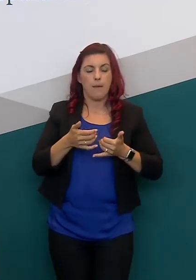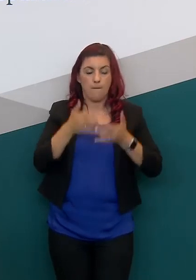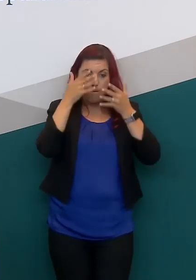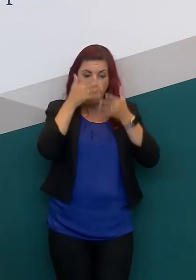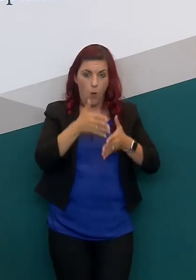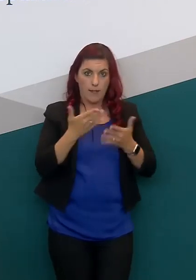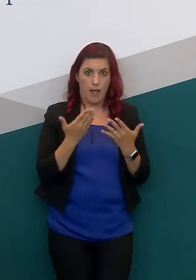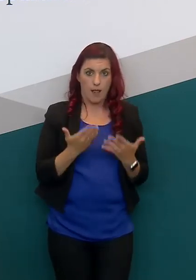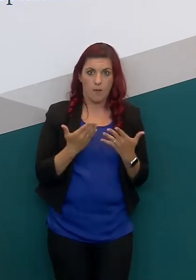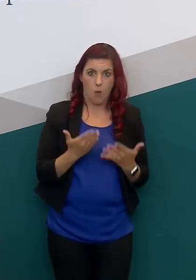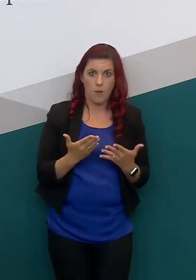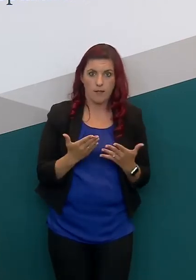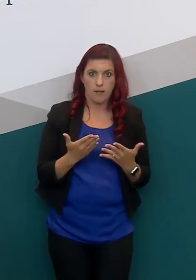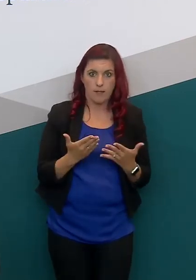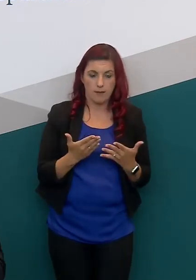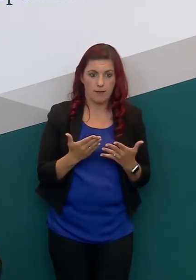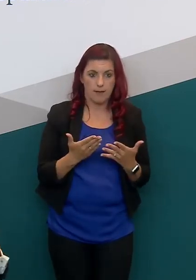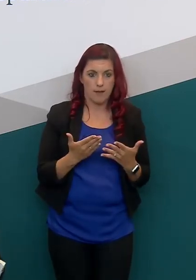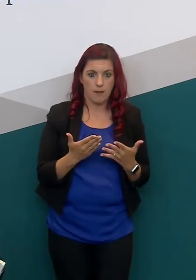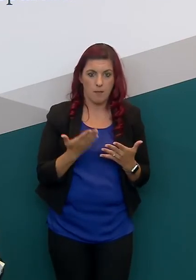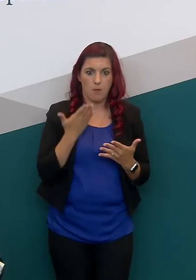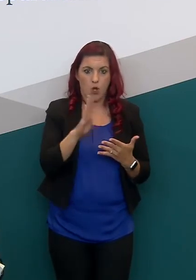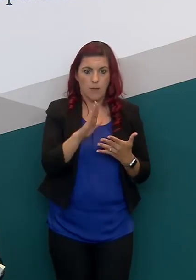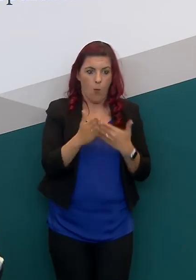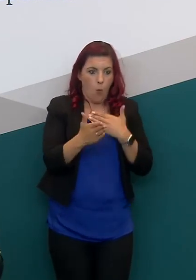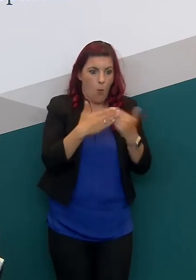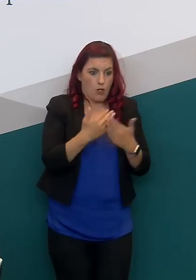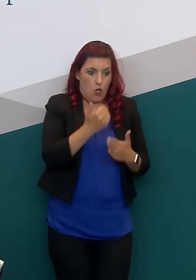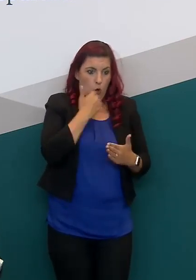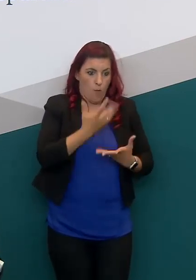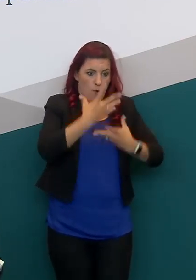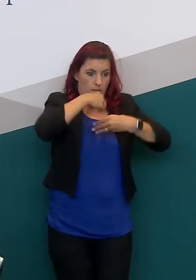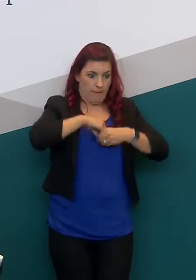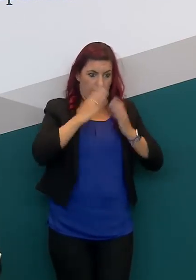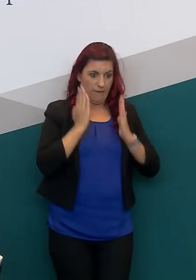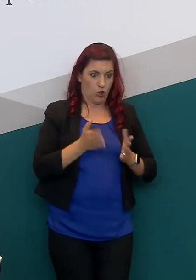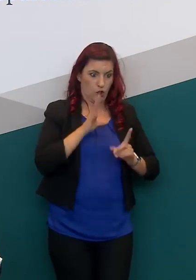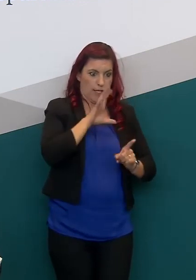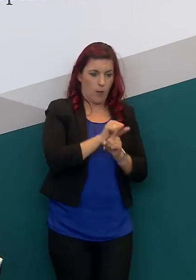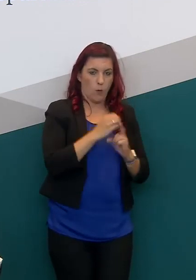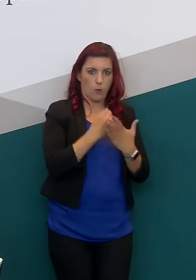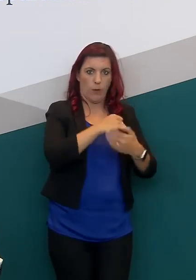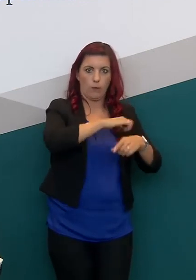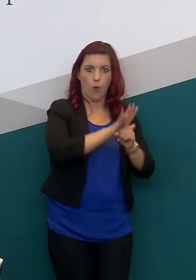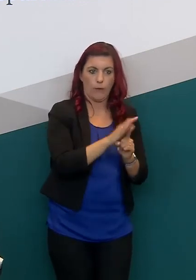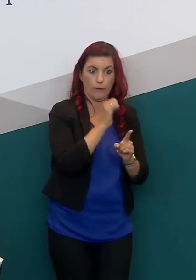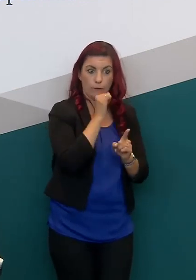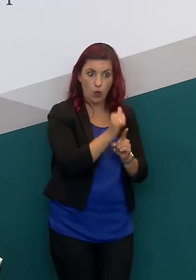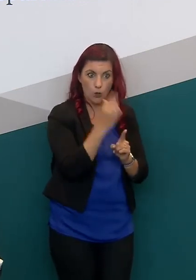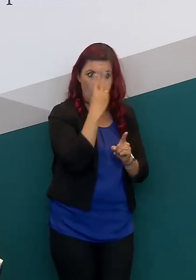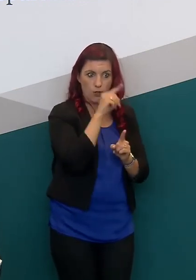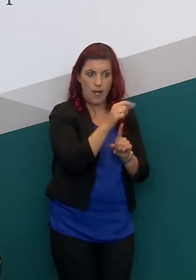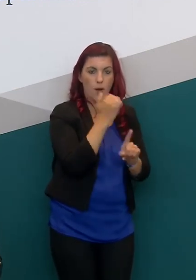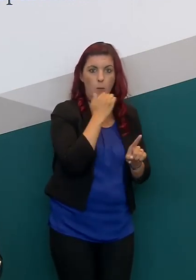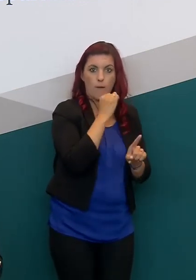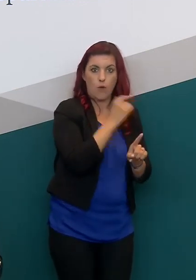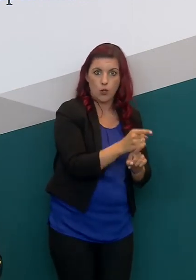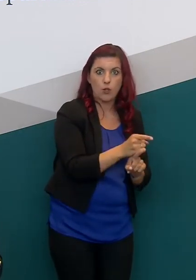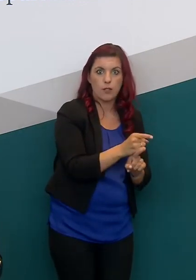for lots of reasons, has to be on what is the number of cases. That's the most reassuring piece of news that we have